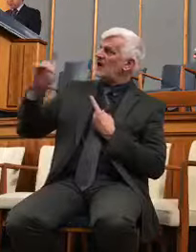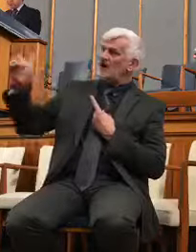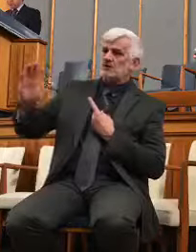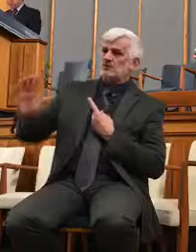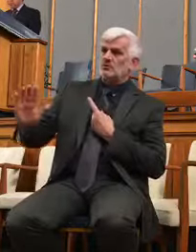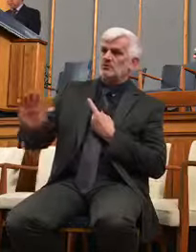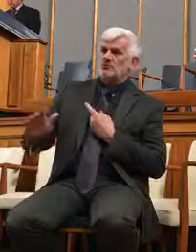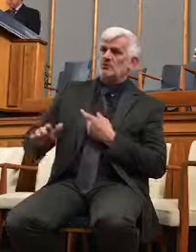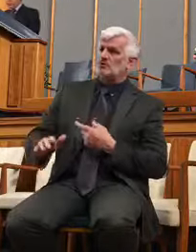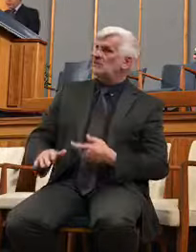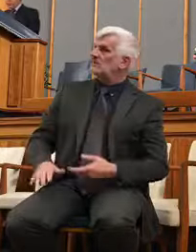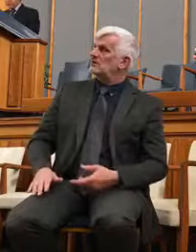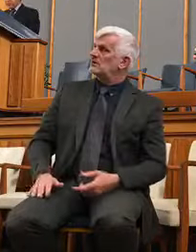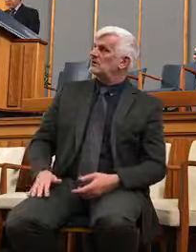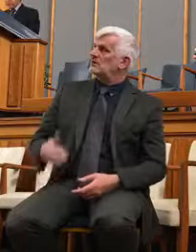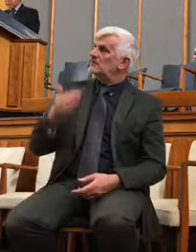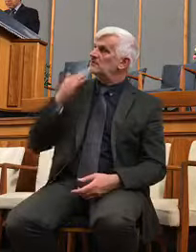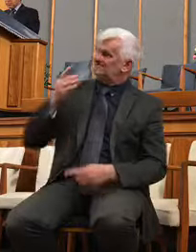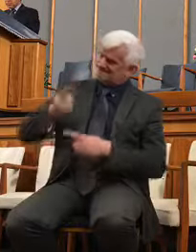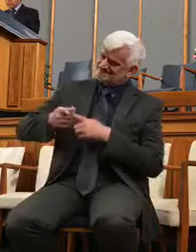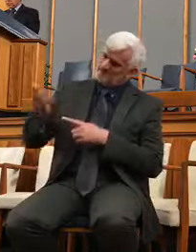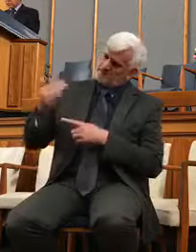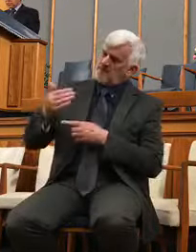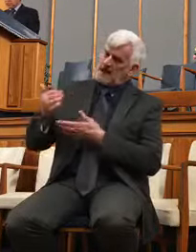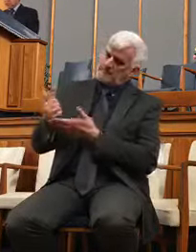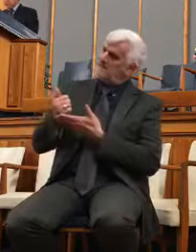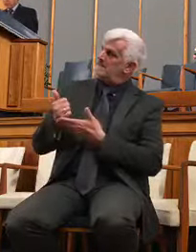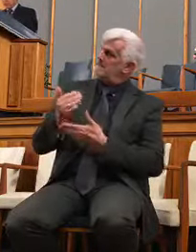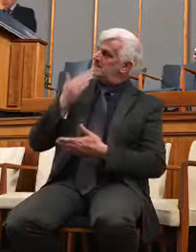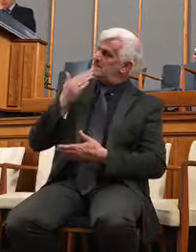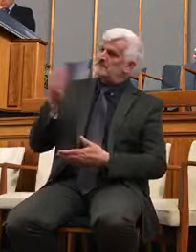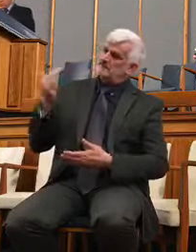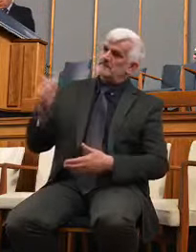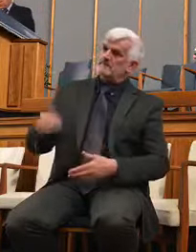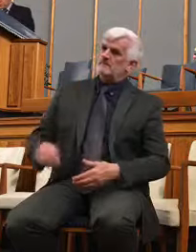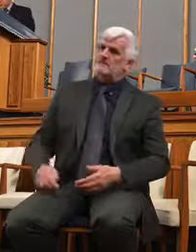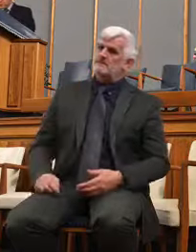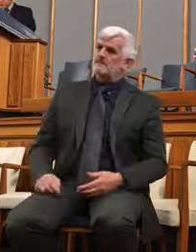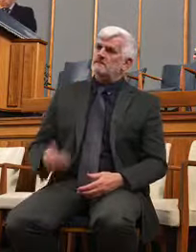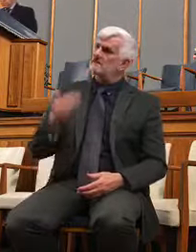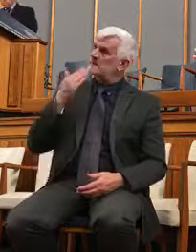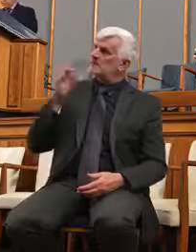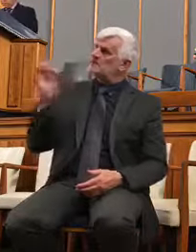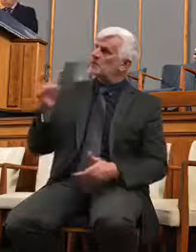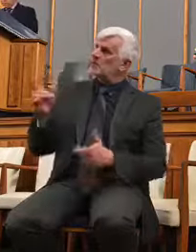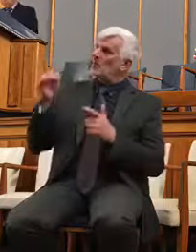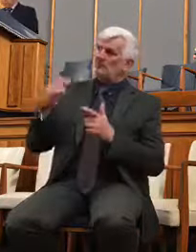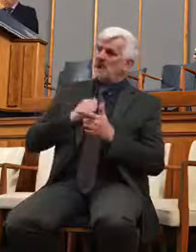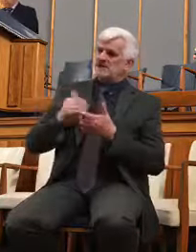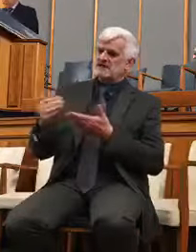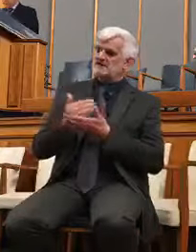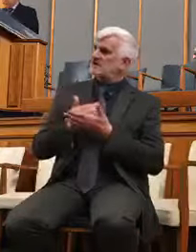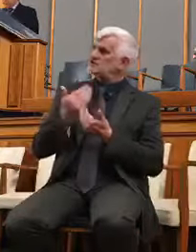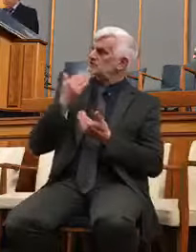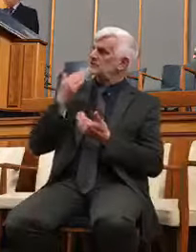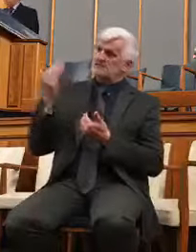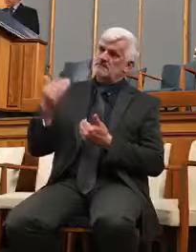me. Make haste to help me, O Lord, my salvation.